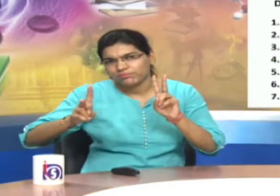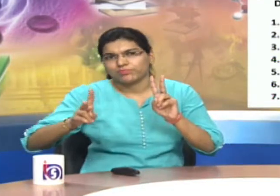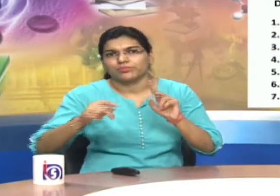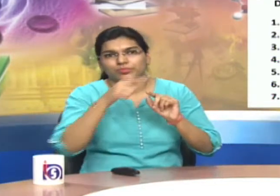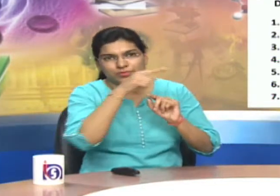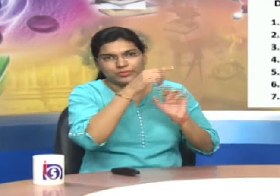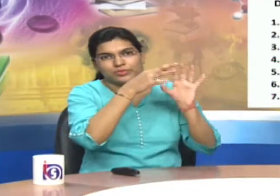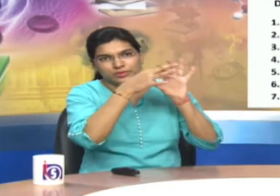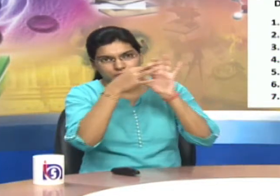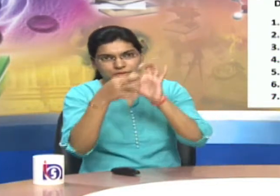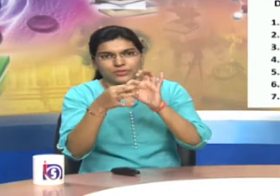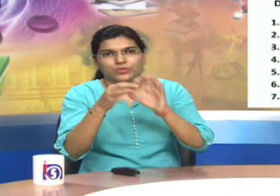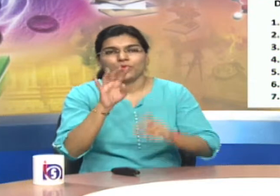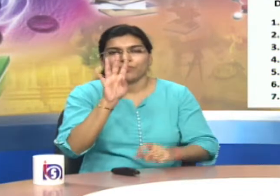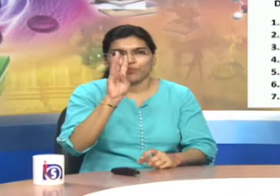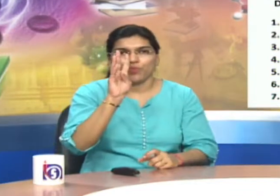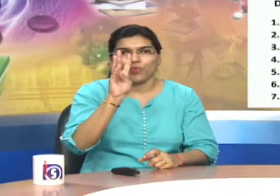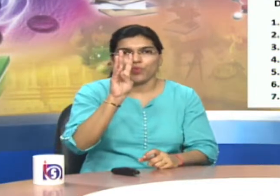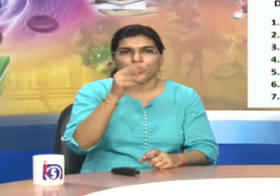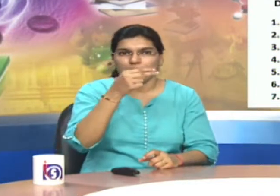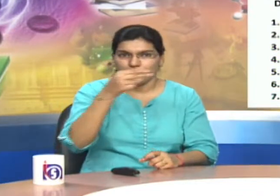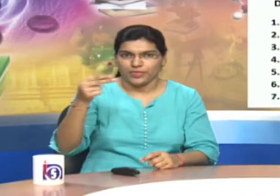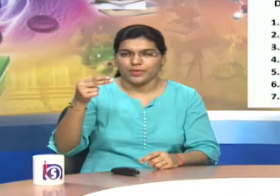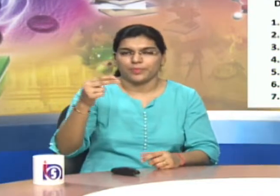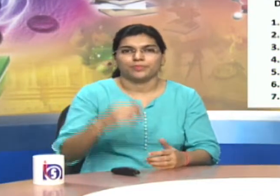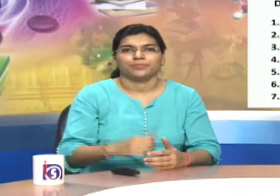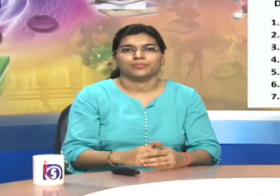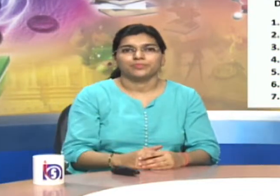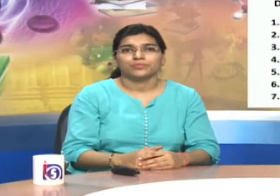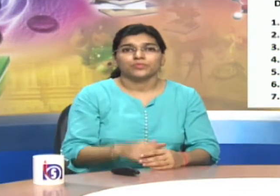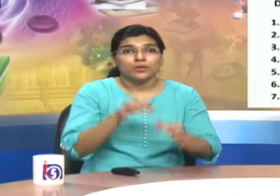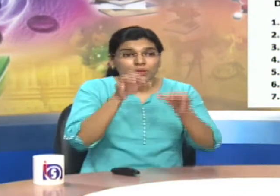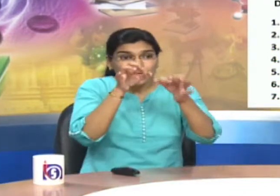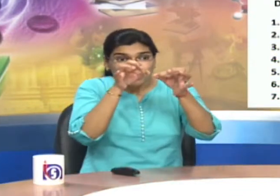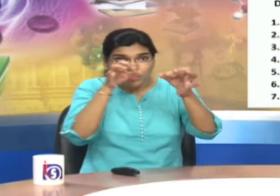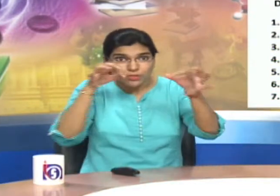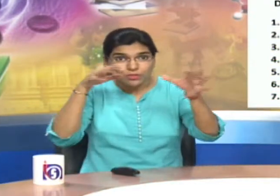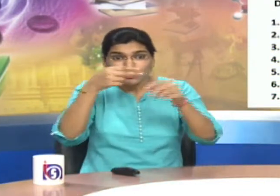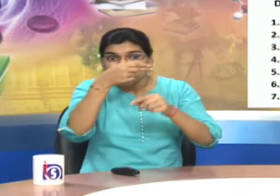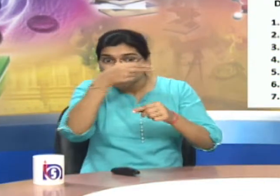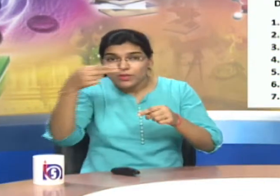arrows, upward, downward, right side or the left side direction arrows.